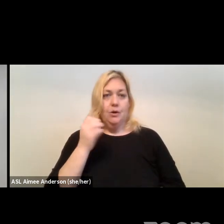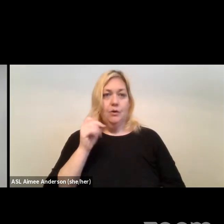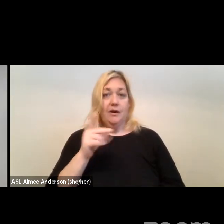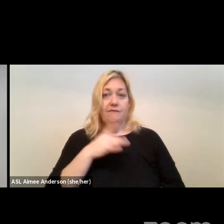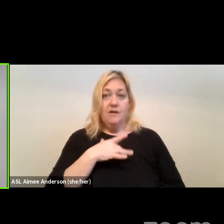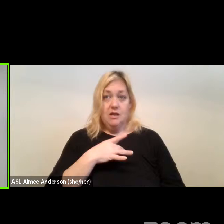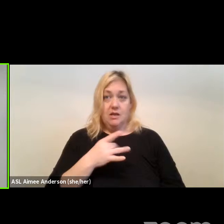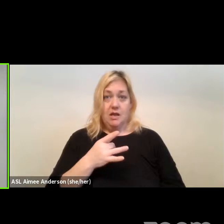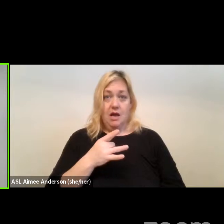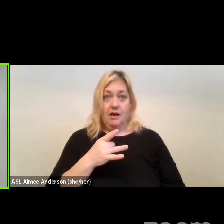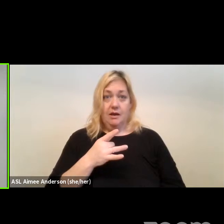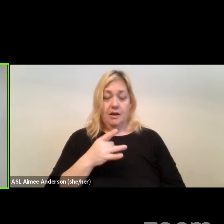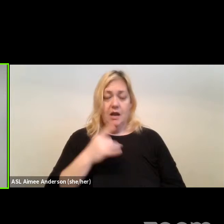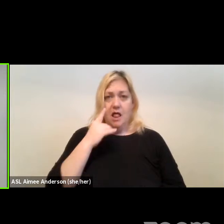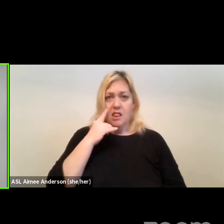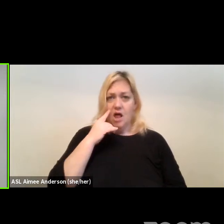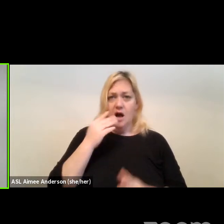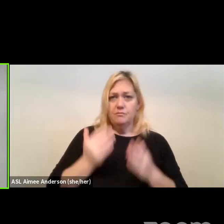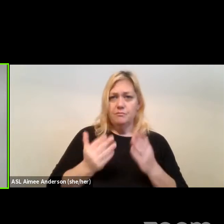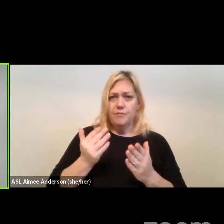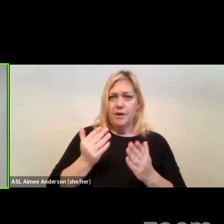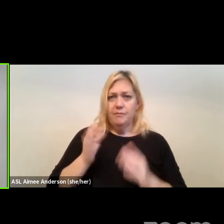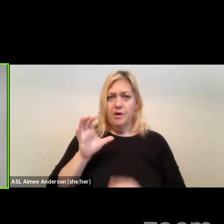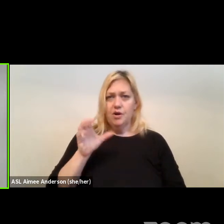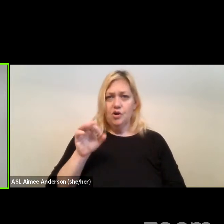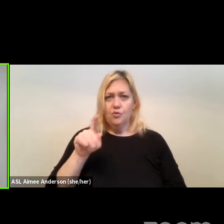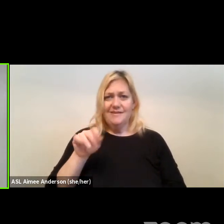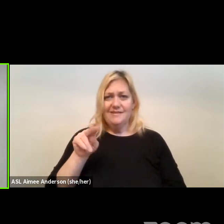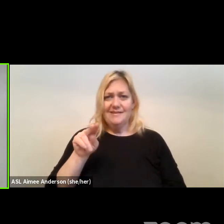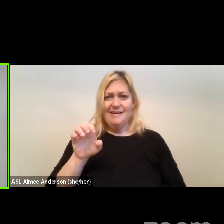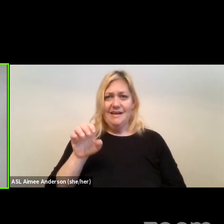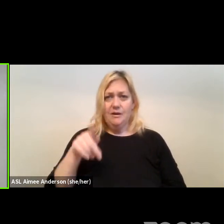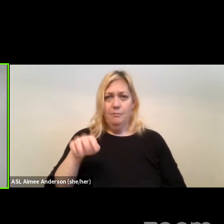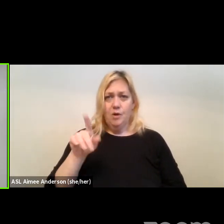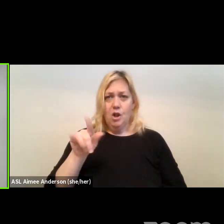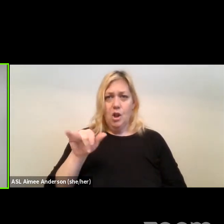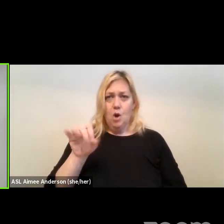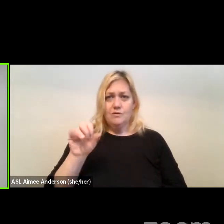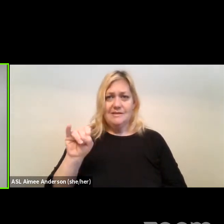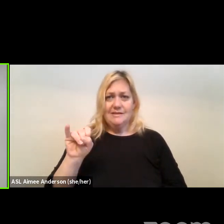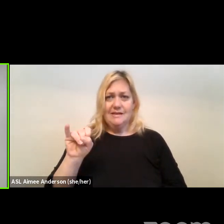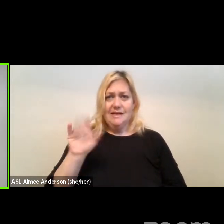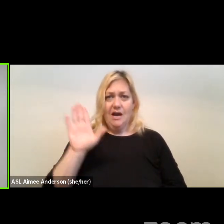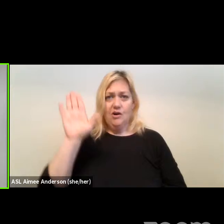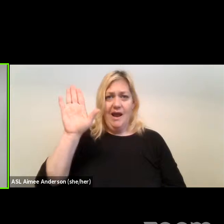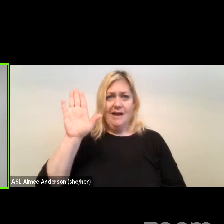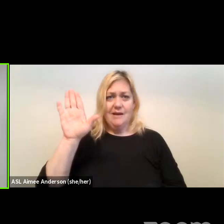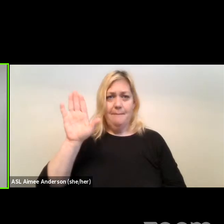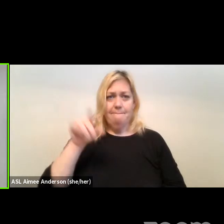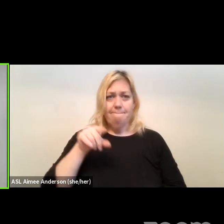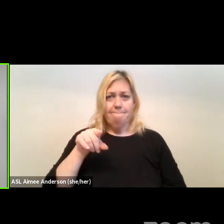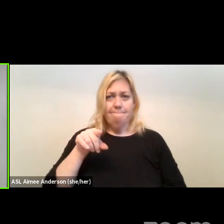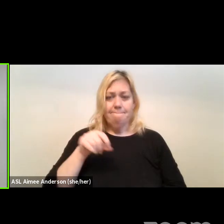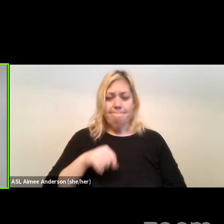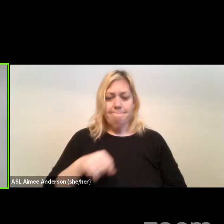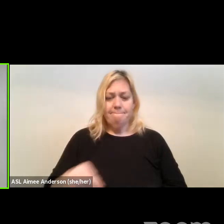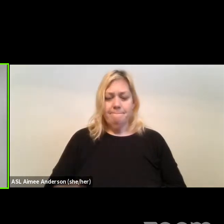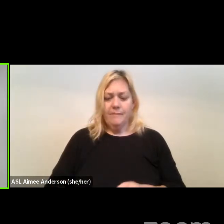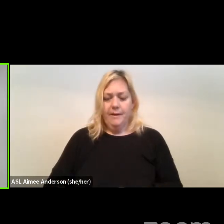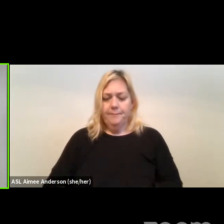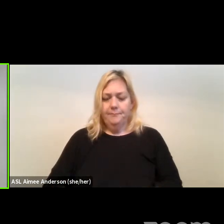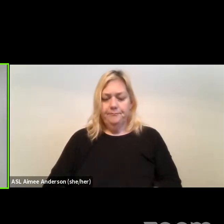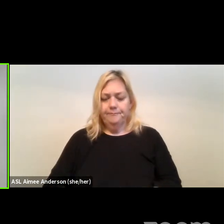to, I thought maybe Christine Pelosi had her hand raised to speak against the motion.